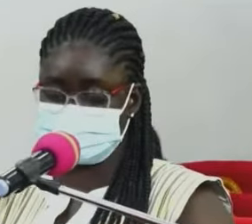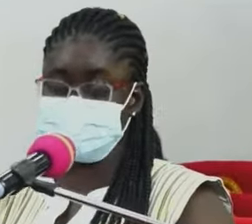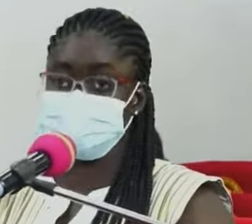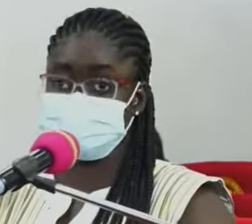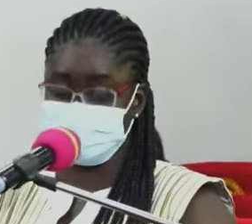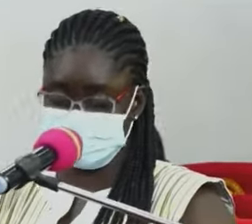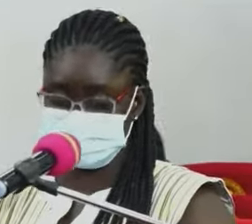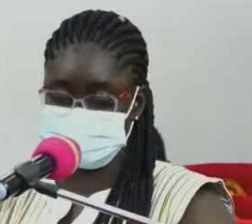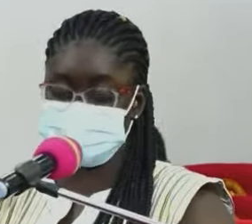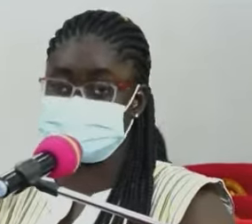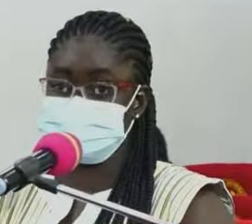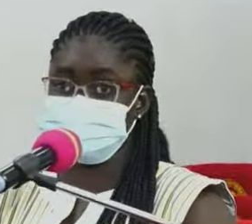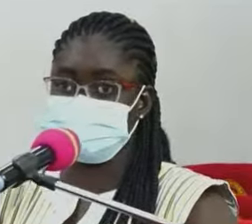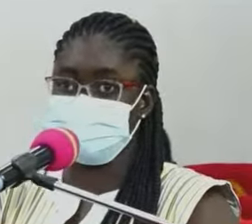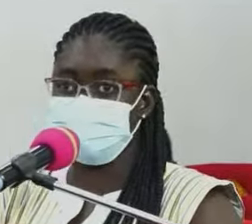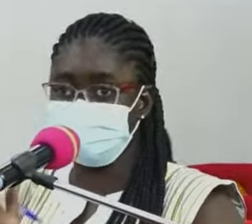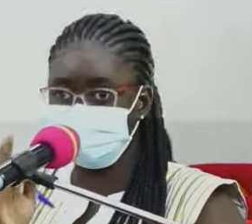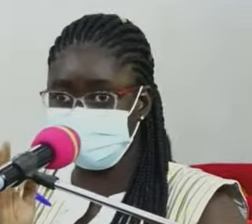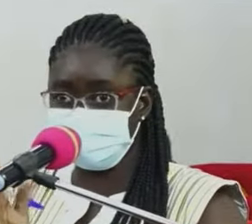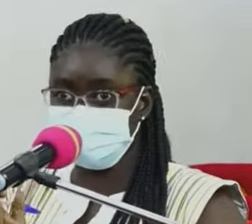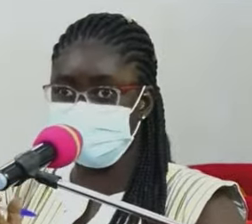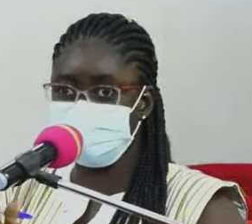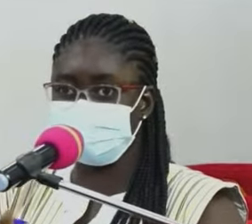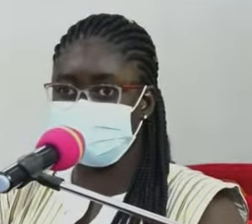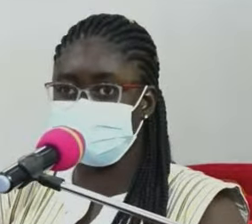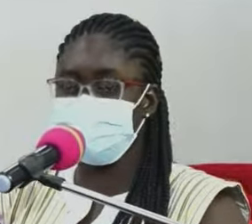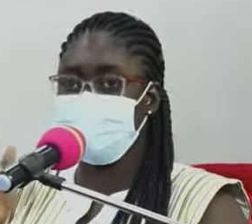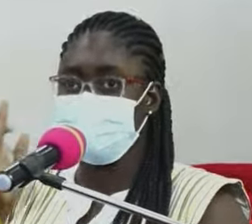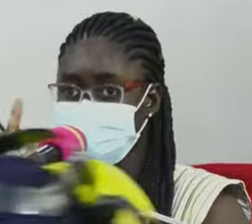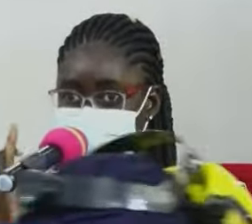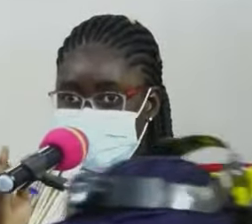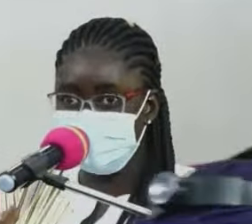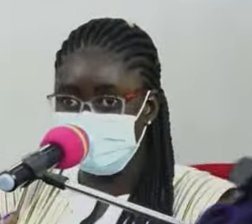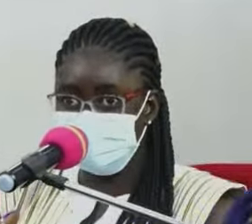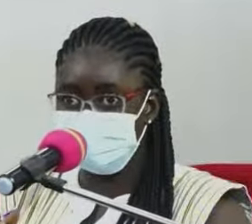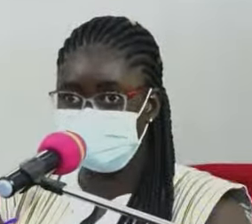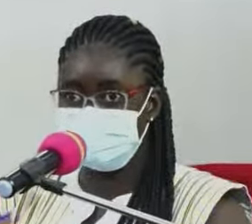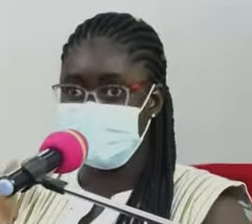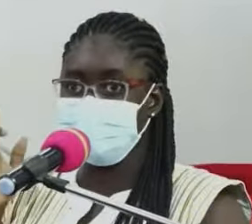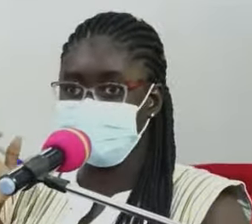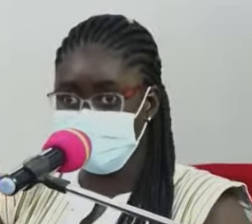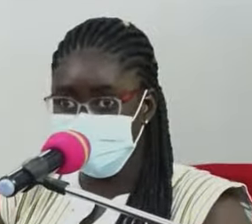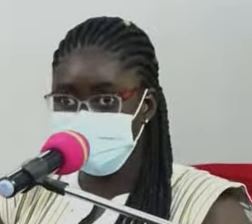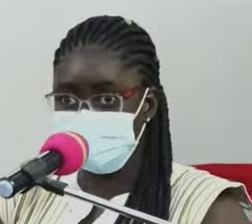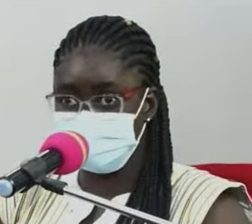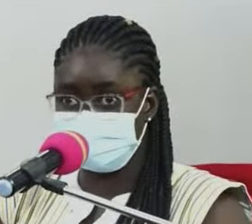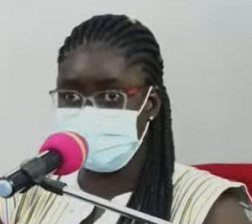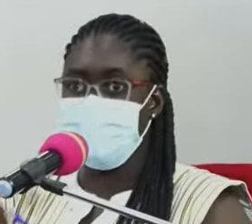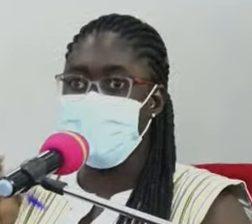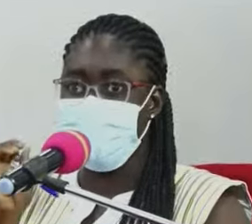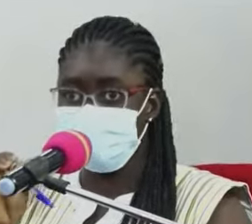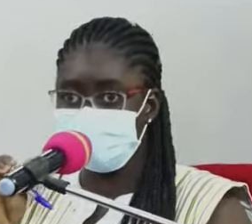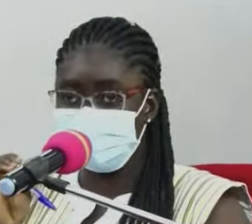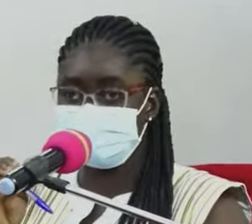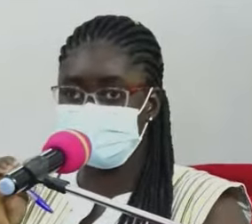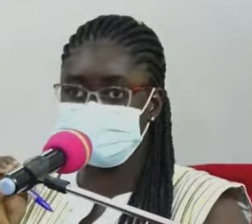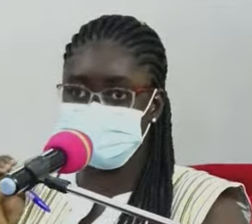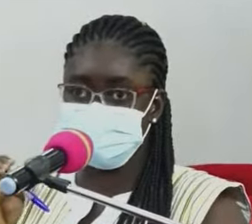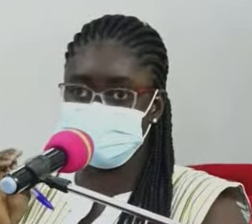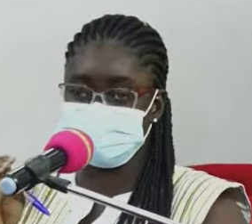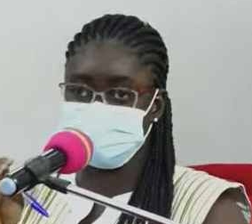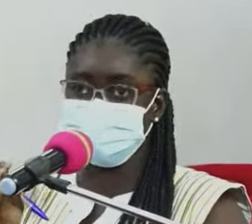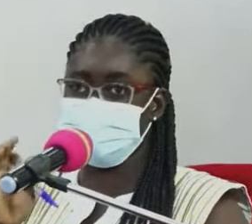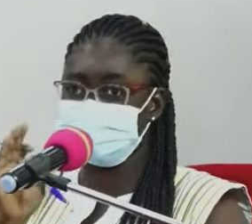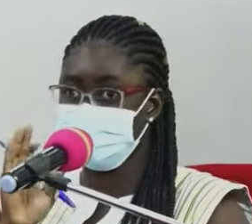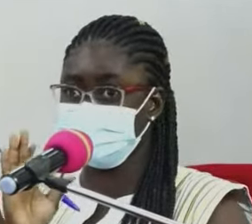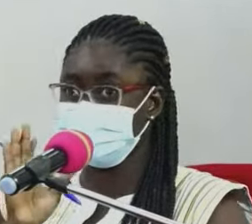acquisition of patrol boats for surveillance, but I want to know, between the period of 2018 and 2021, how many of these